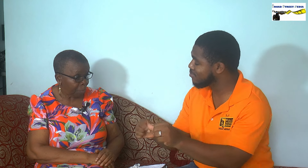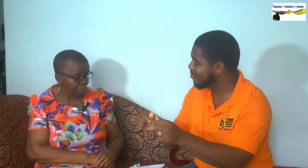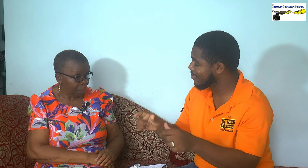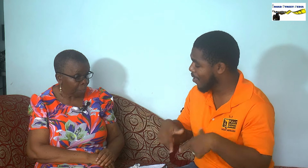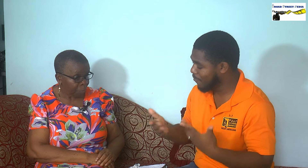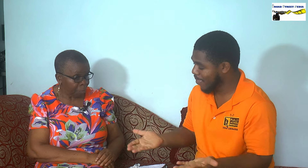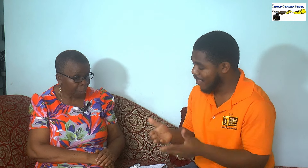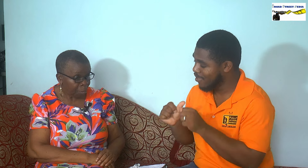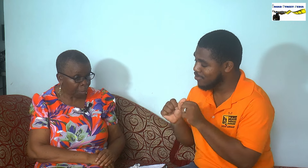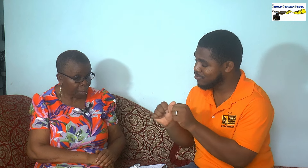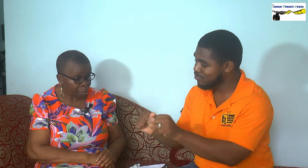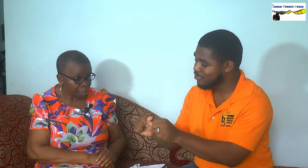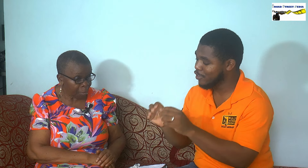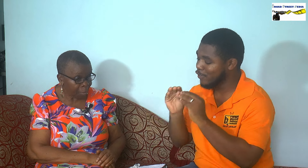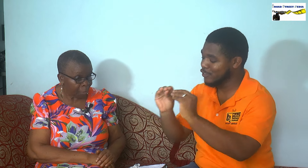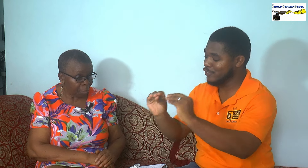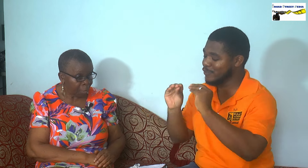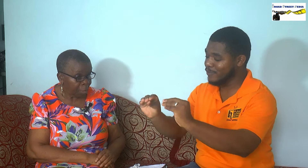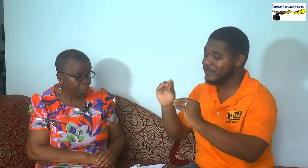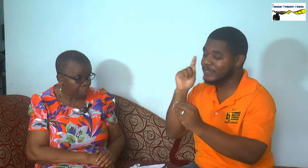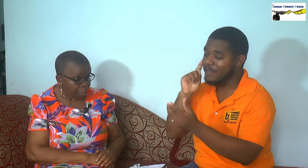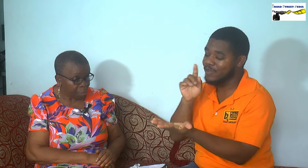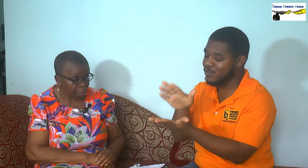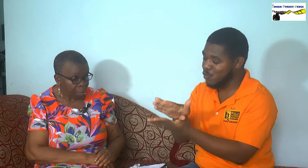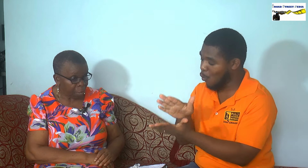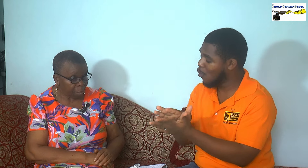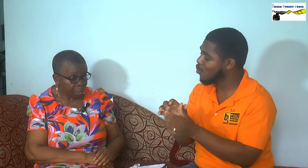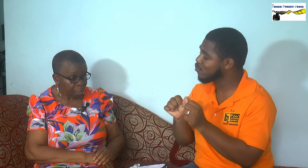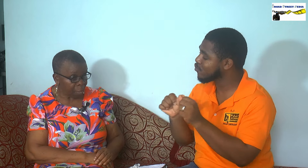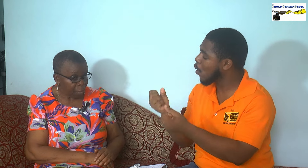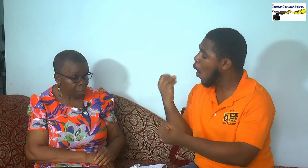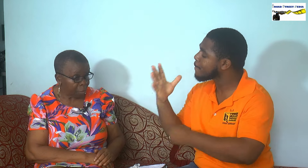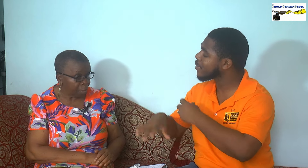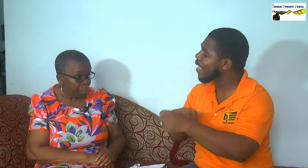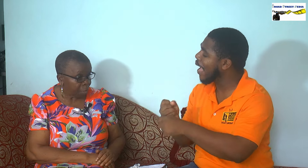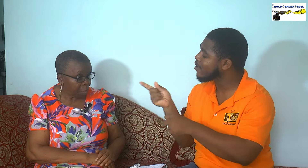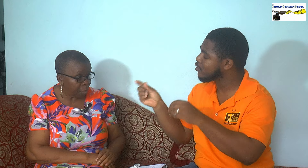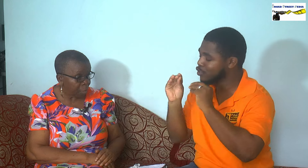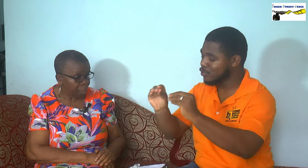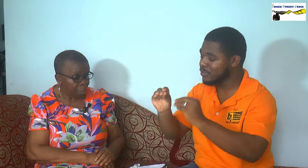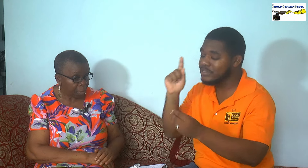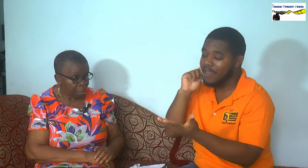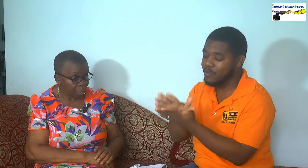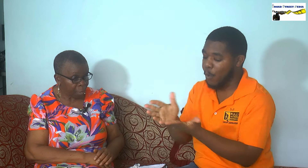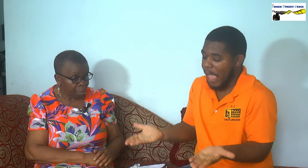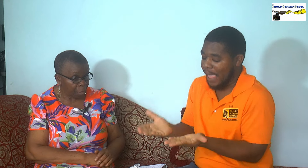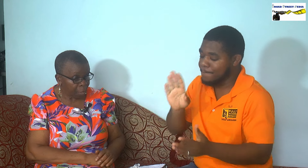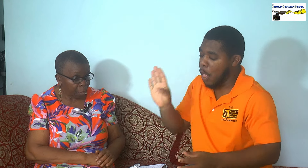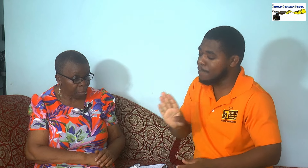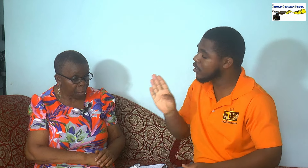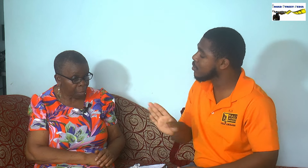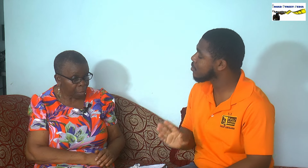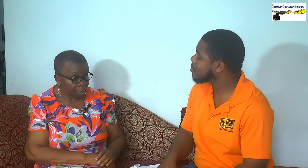And you continued on living here in Barbados and teaching at the School for the Deaf. Yes. How many years did you teach there at the School for the